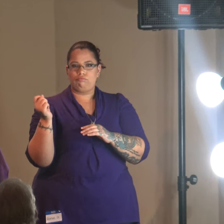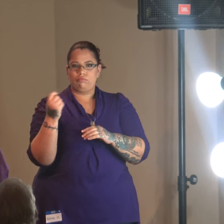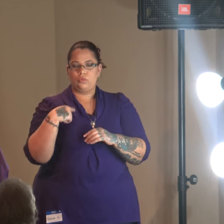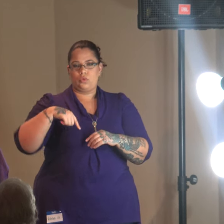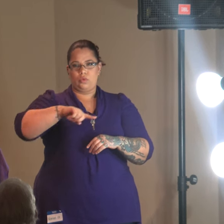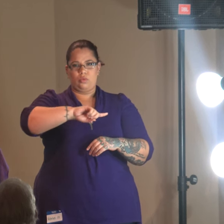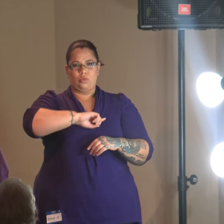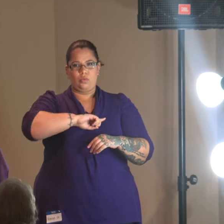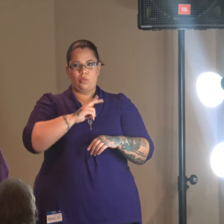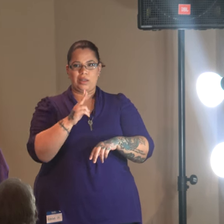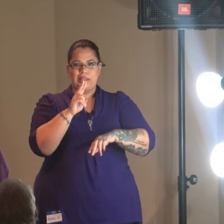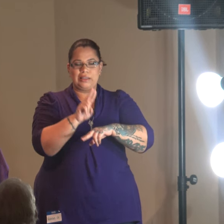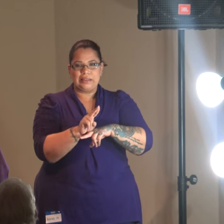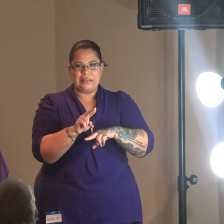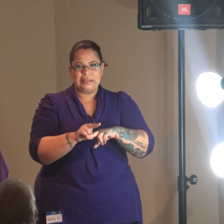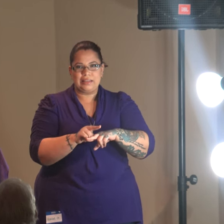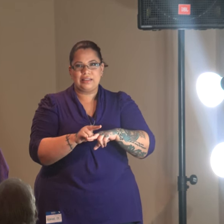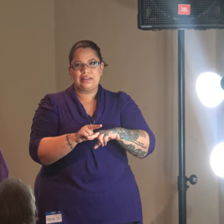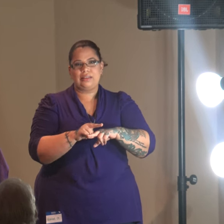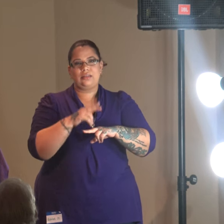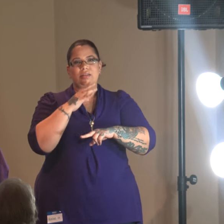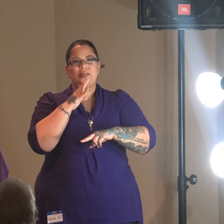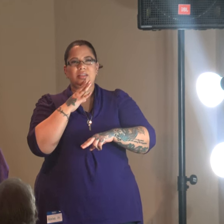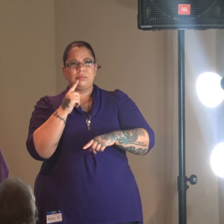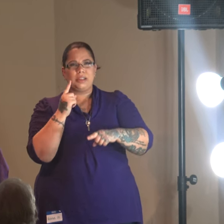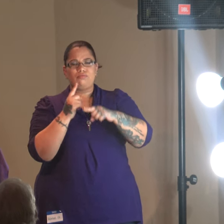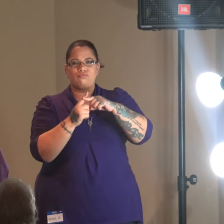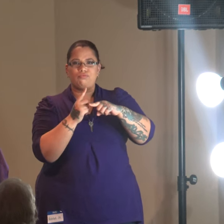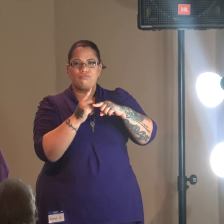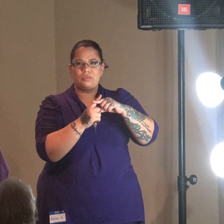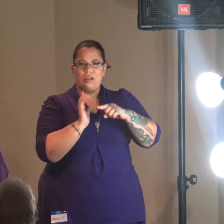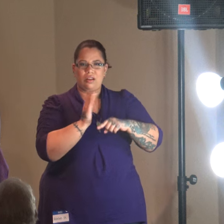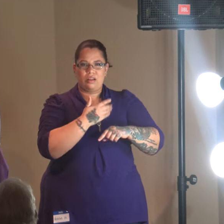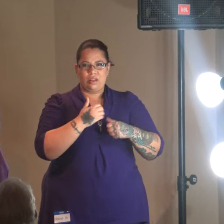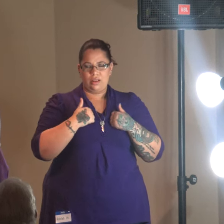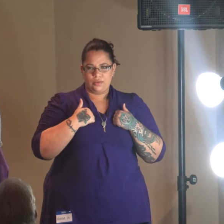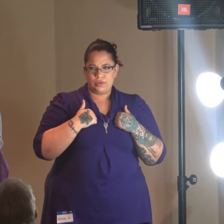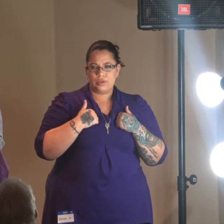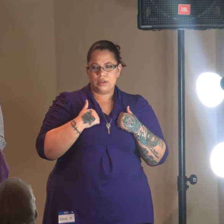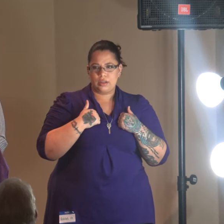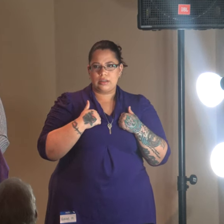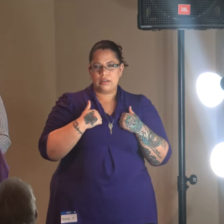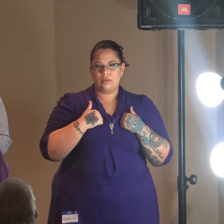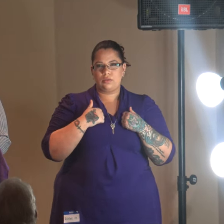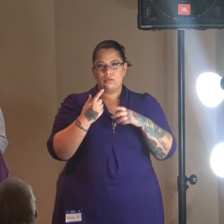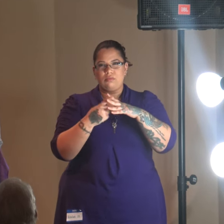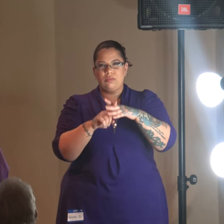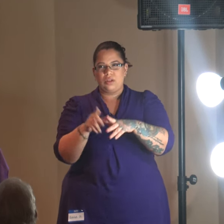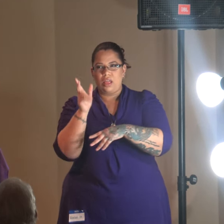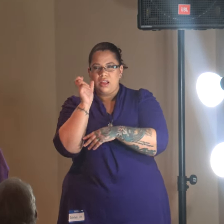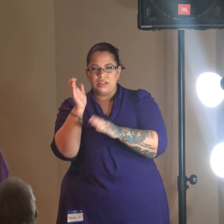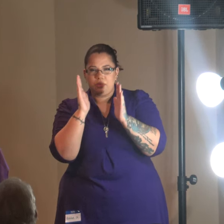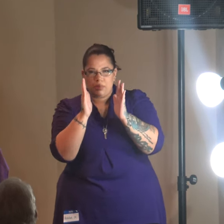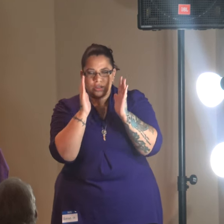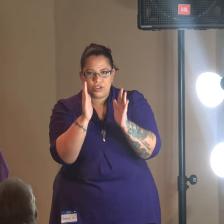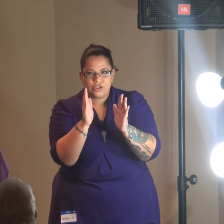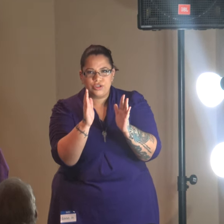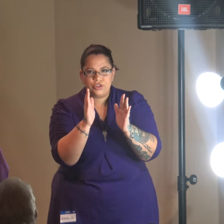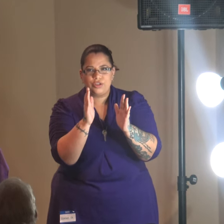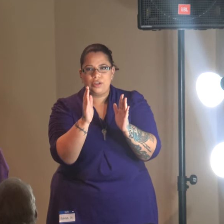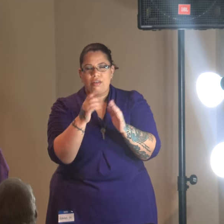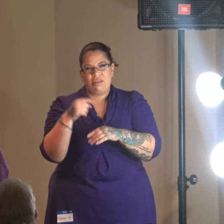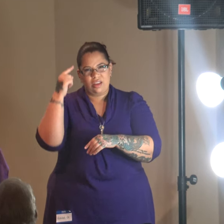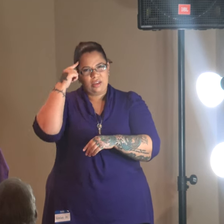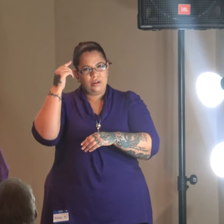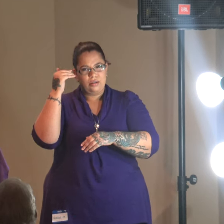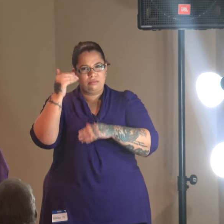speak affirmatively into our lives. So we start to affirmatively, we start to listen, pay attention to what is the thought process